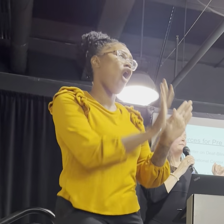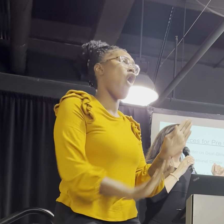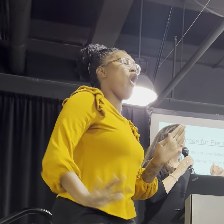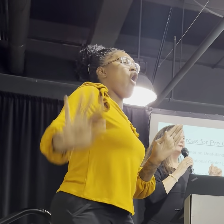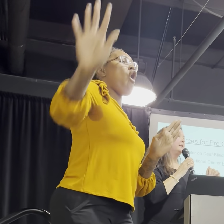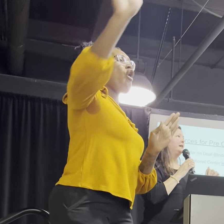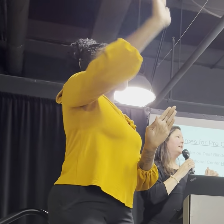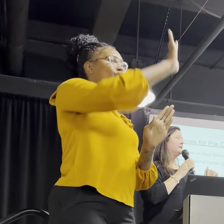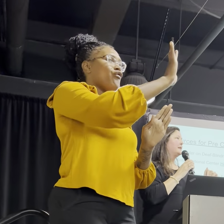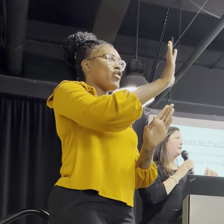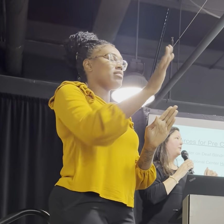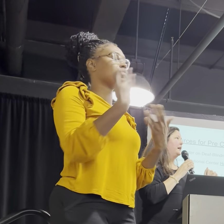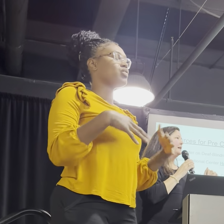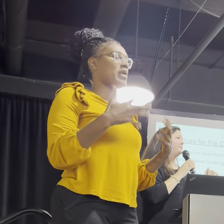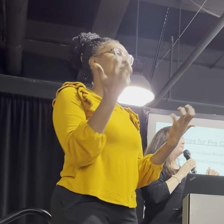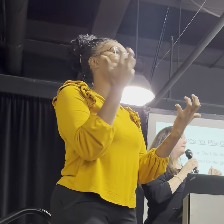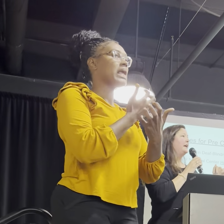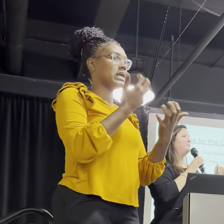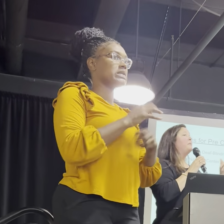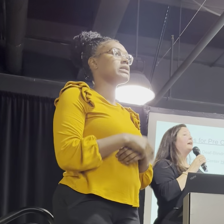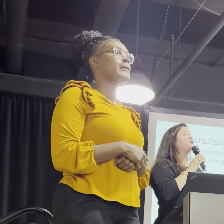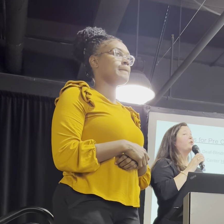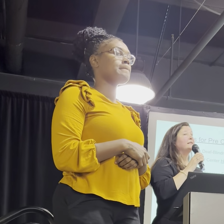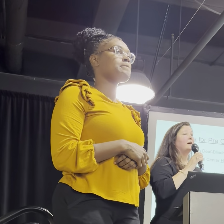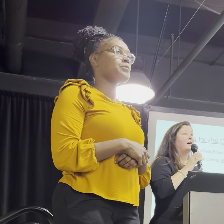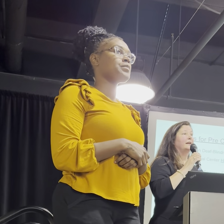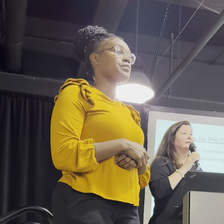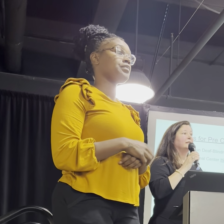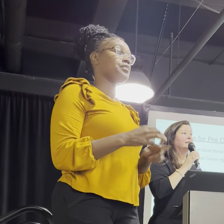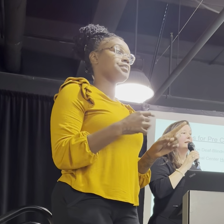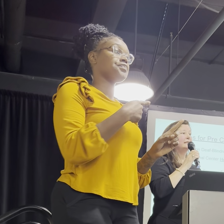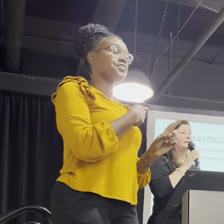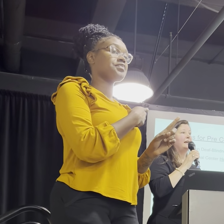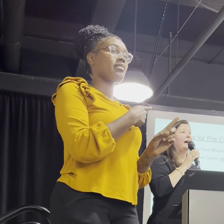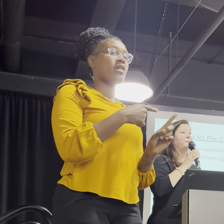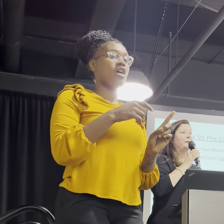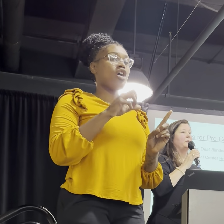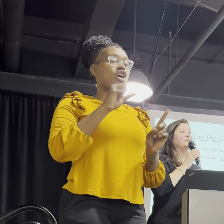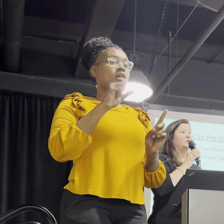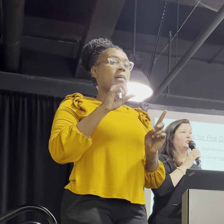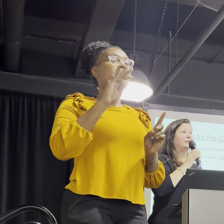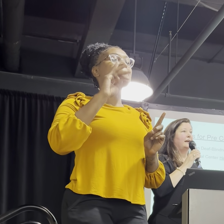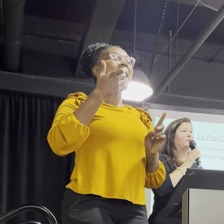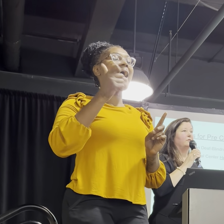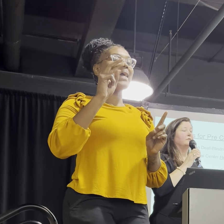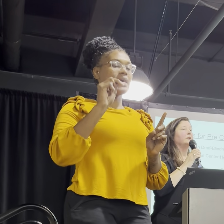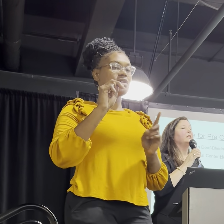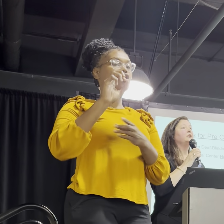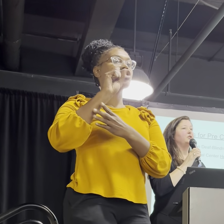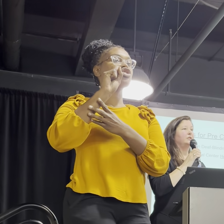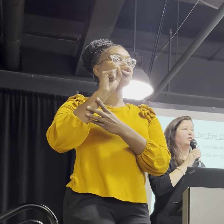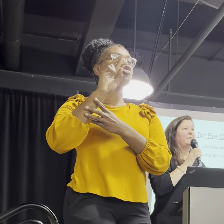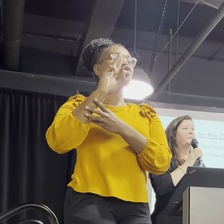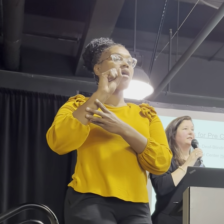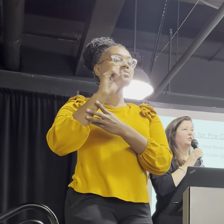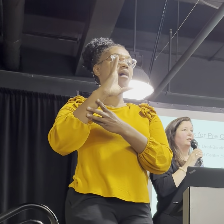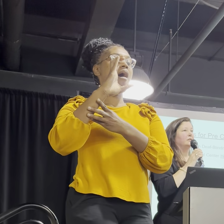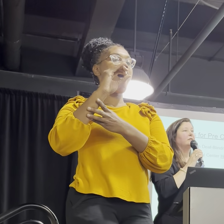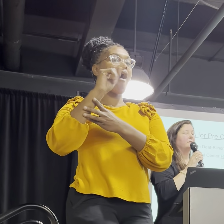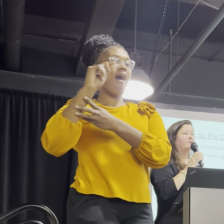are amazing. So, and Megan Trescott is in the Alabama position now. She took